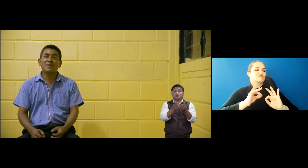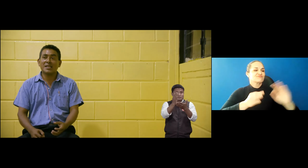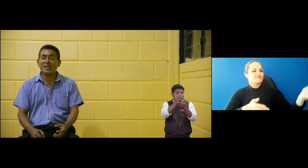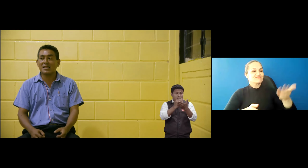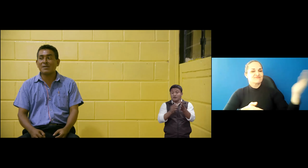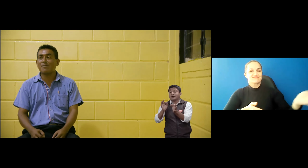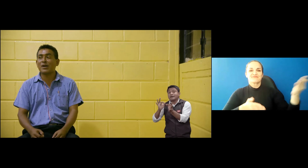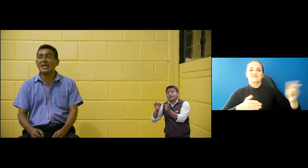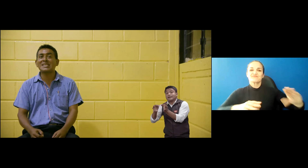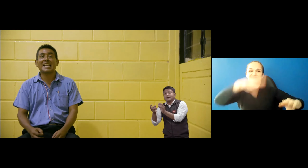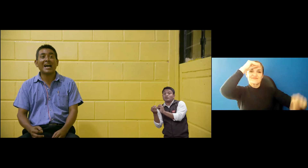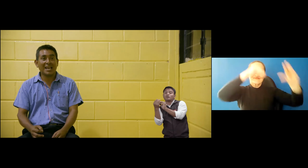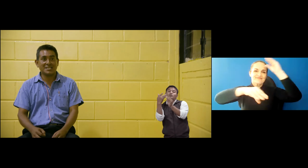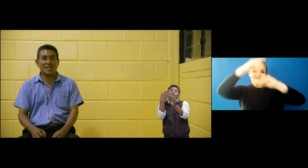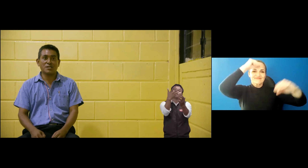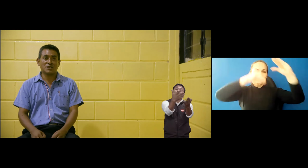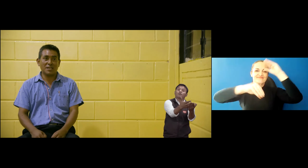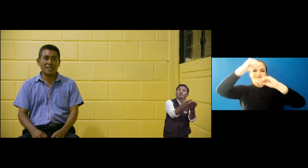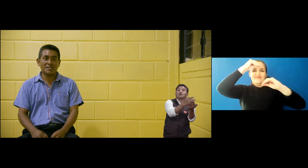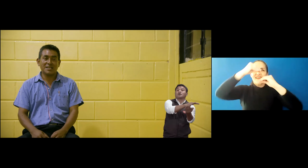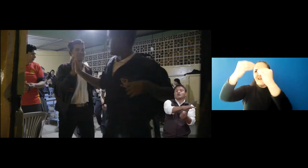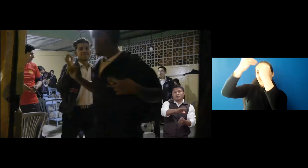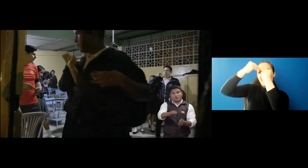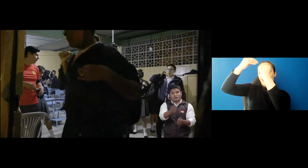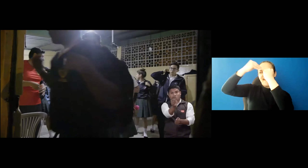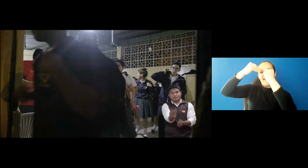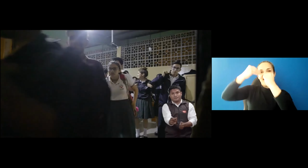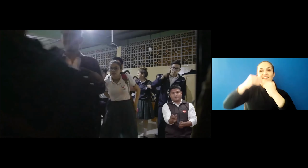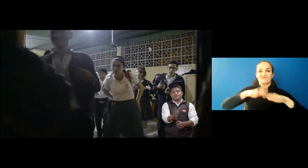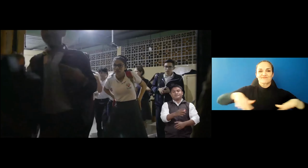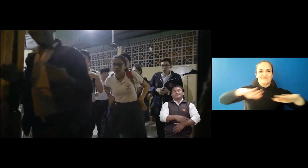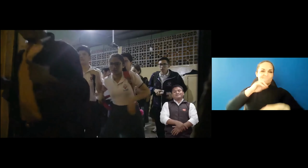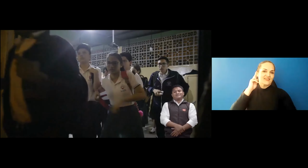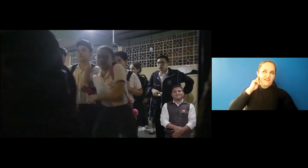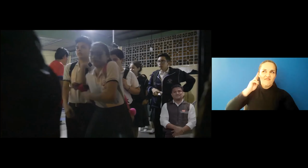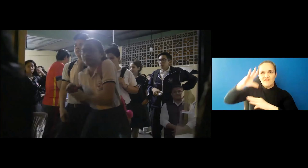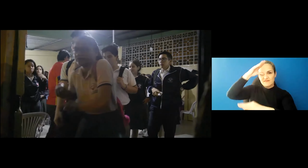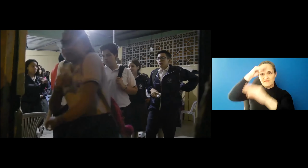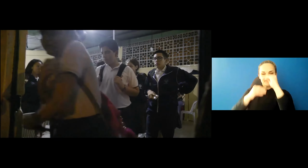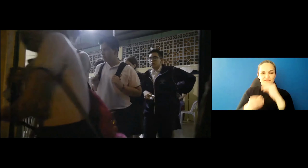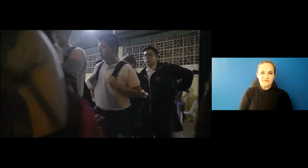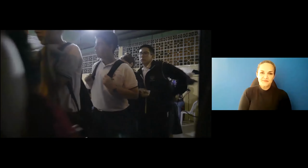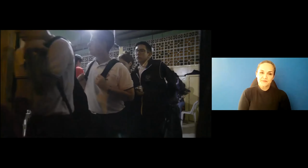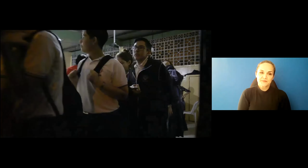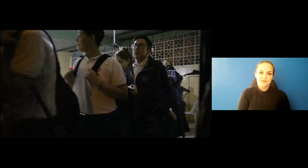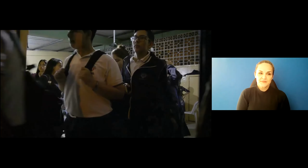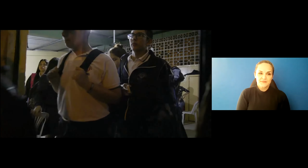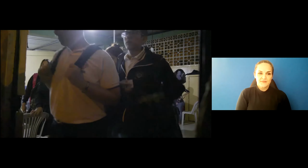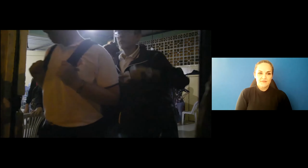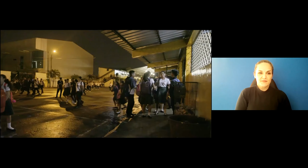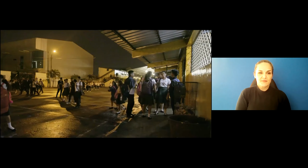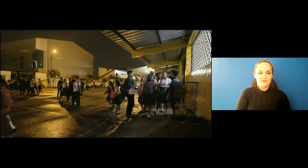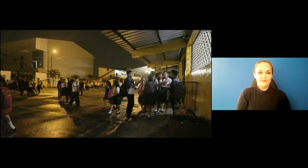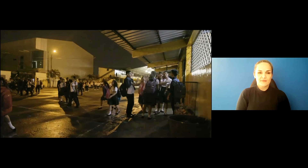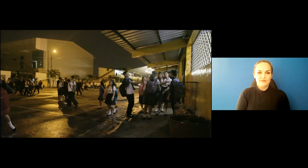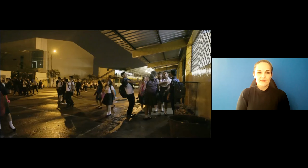instructors can share their knowledge. And through the use of interpreters, that knowledge can reach those